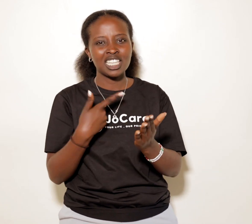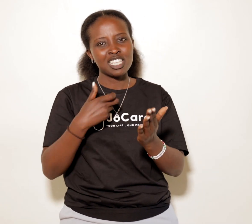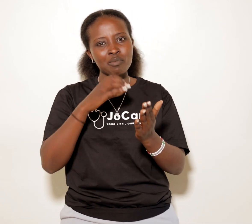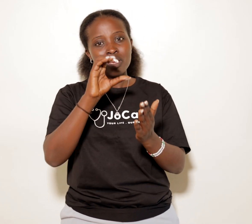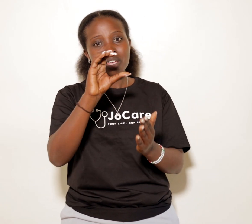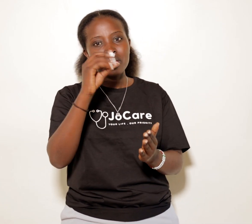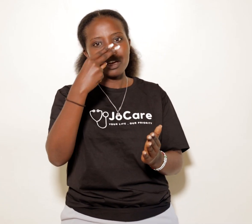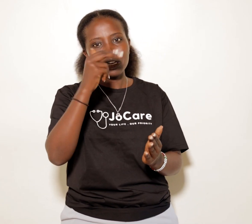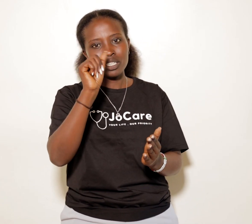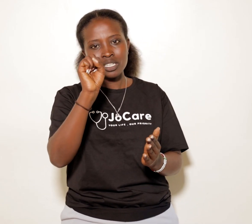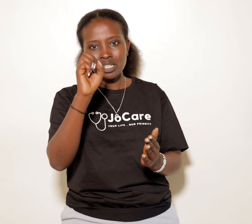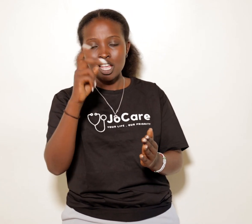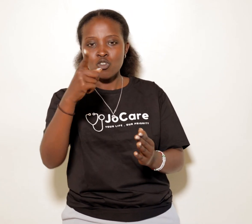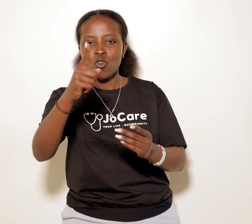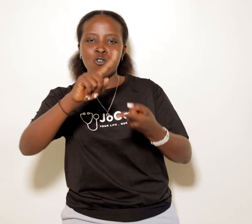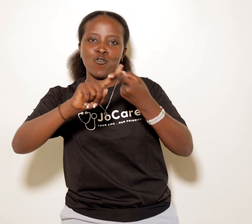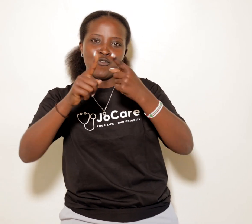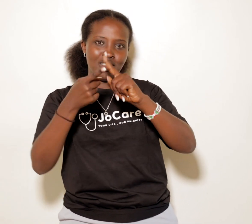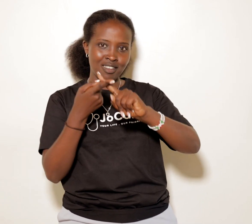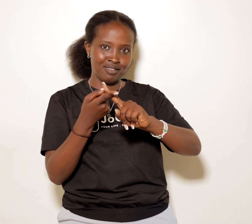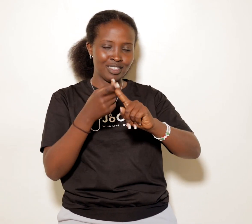you share with your friend. So we